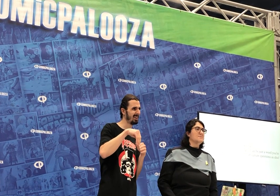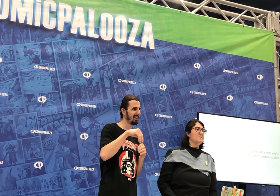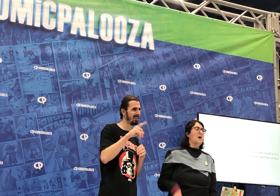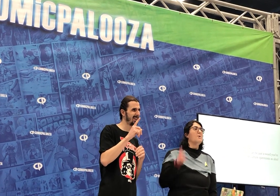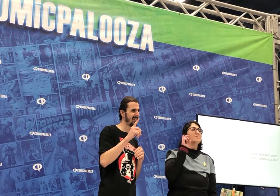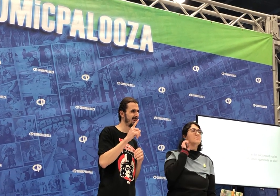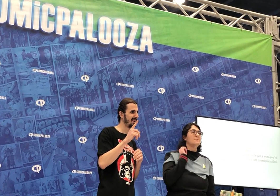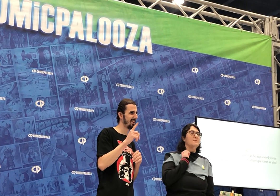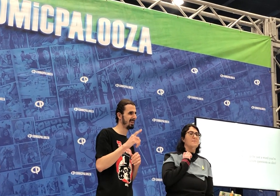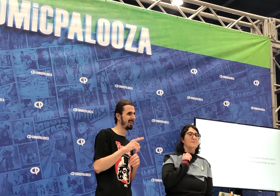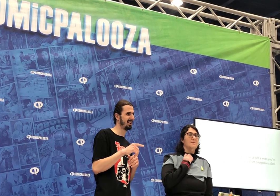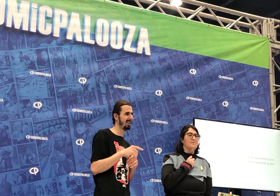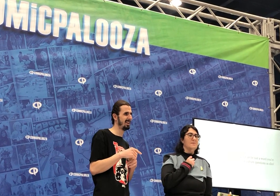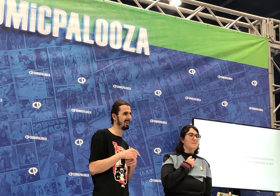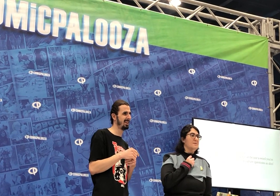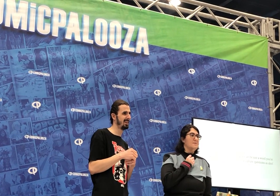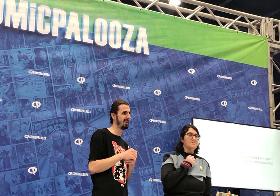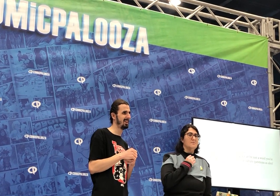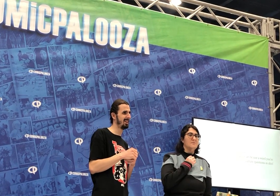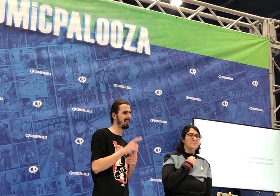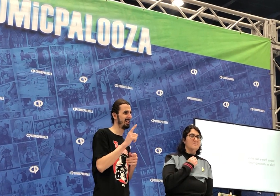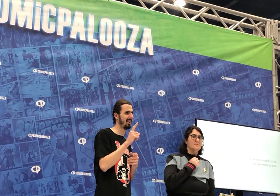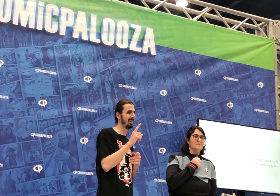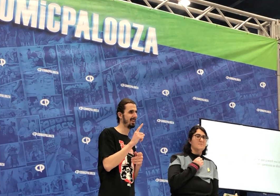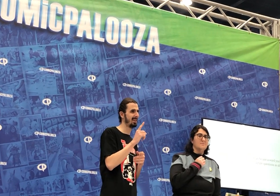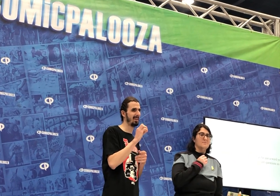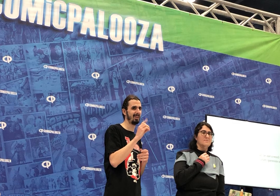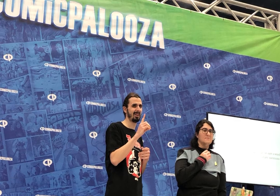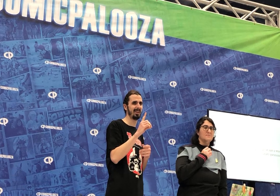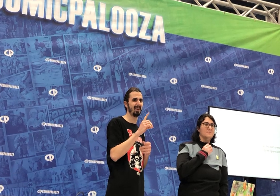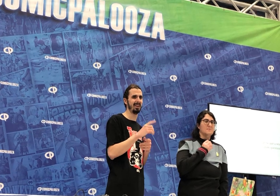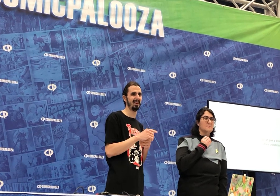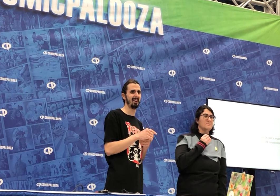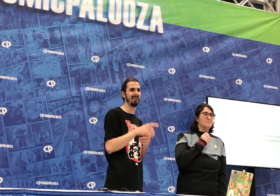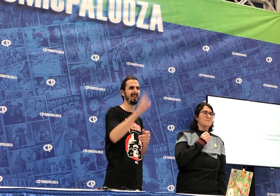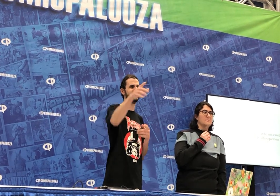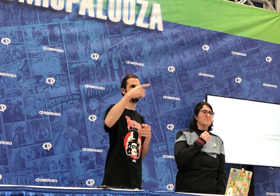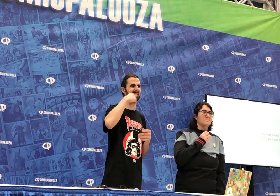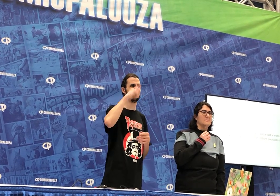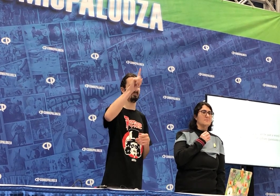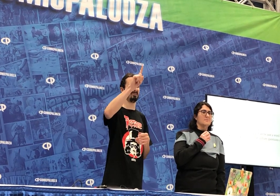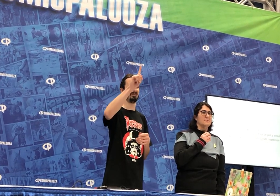Andy? Oh wait, hold on. 1 second, one person's signing, one person's talking, I'm so sorry.